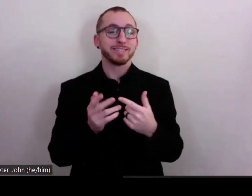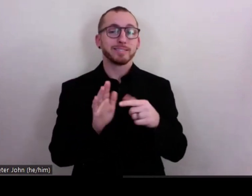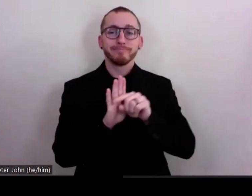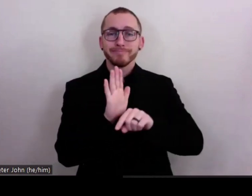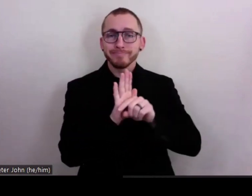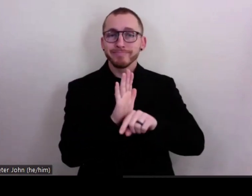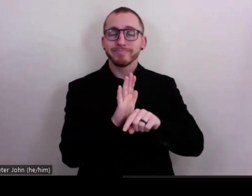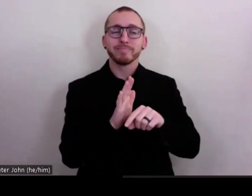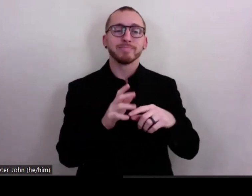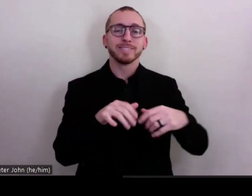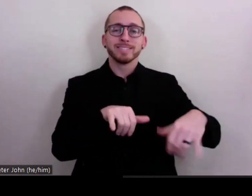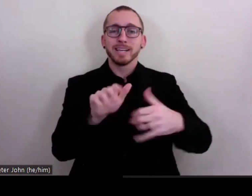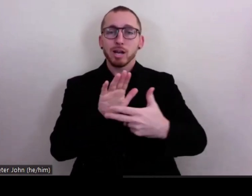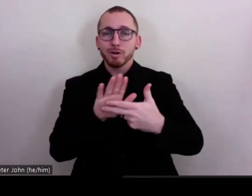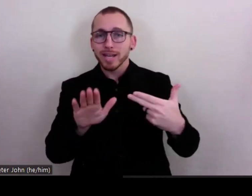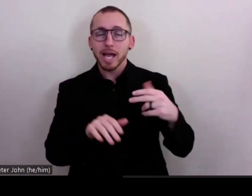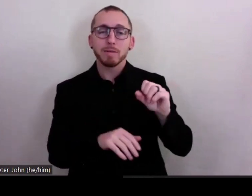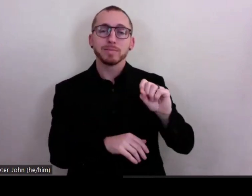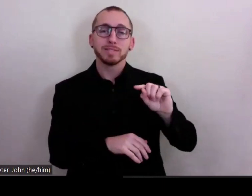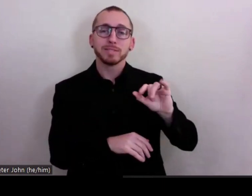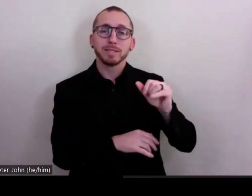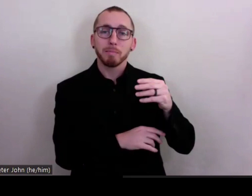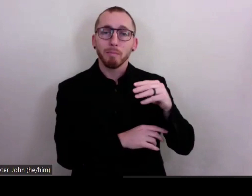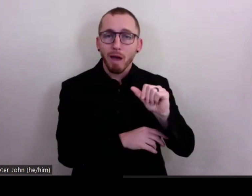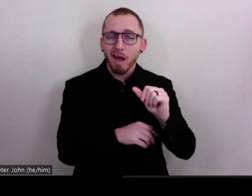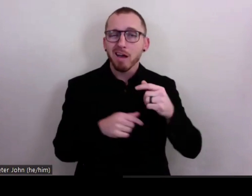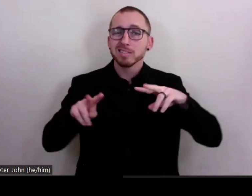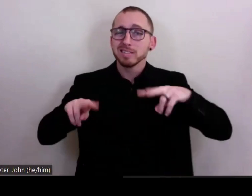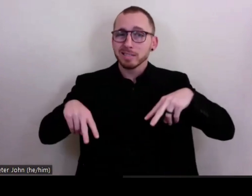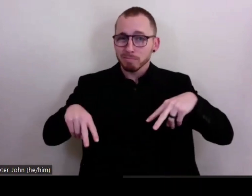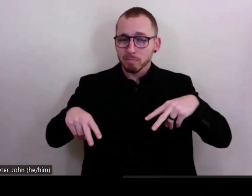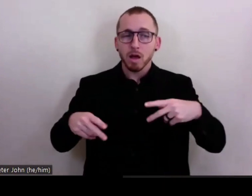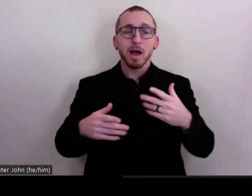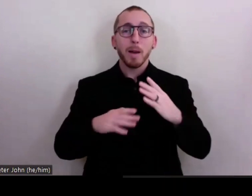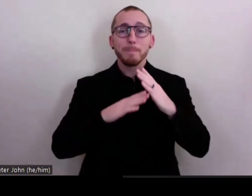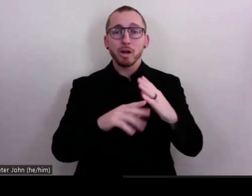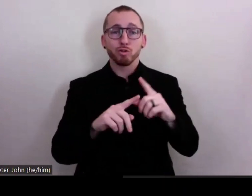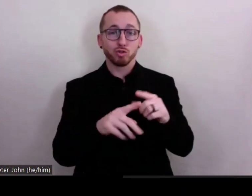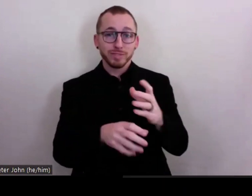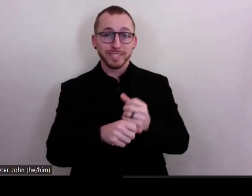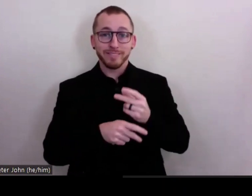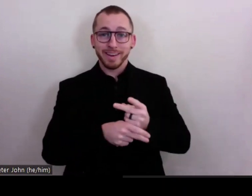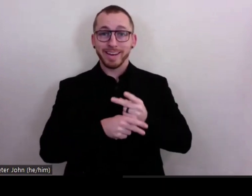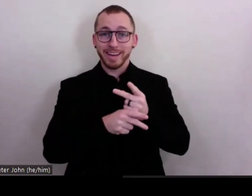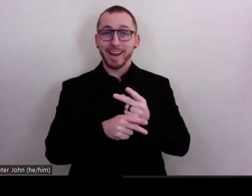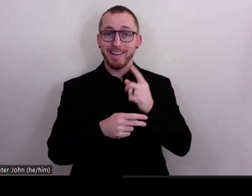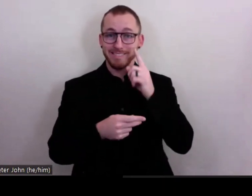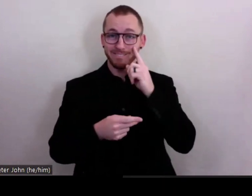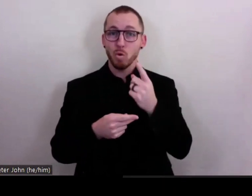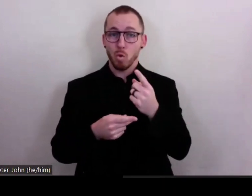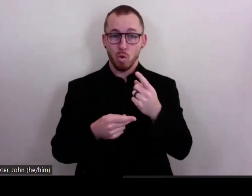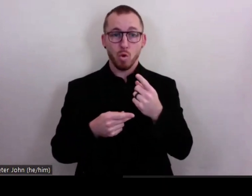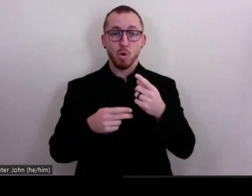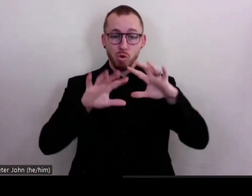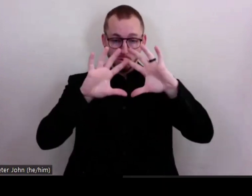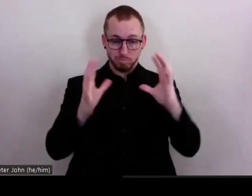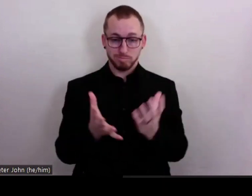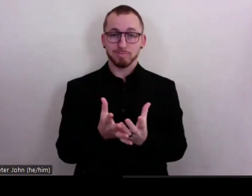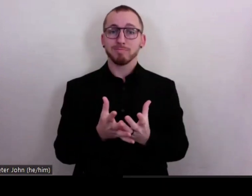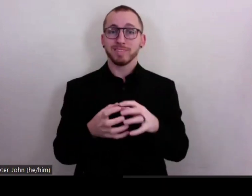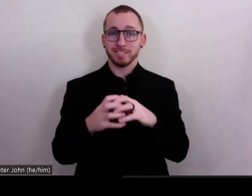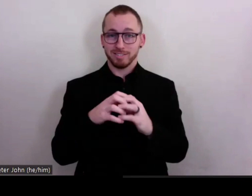and the barriers to receiving care within these communities can hopefully contribute to a